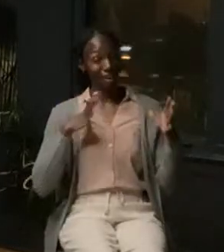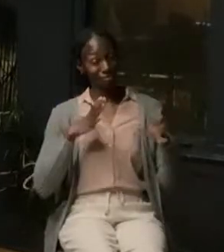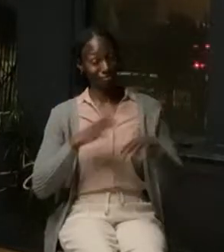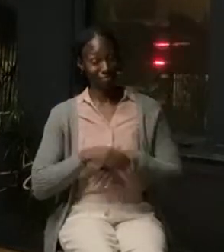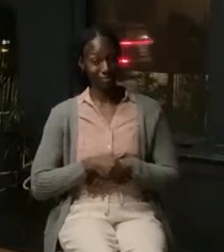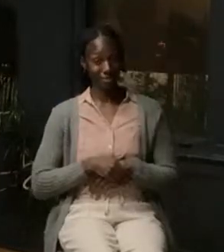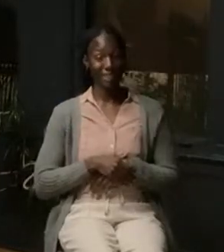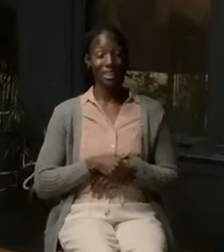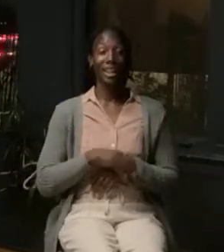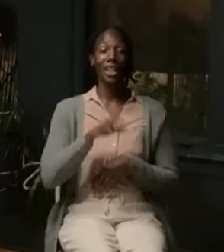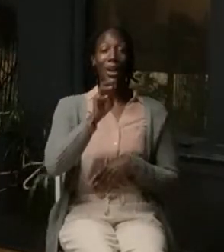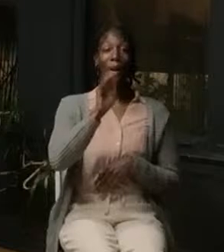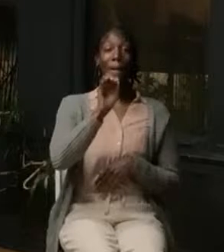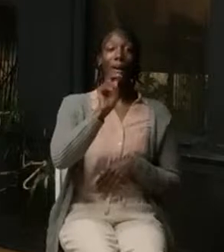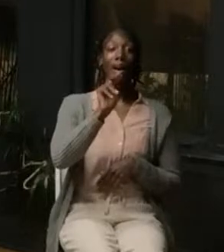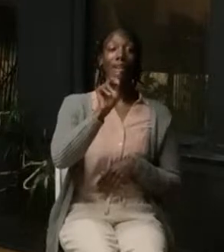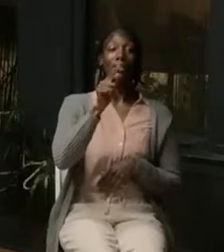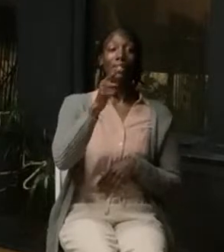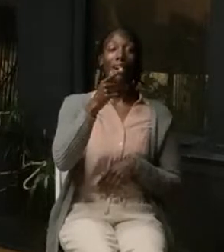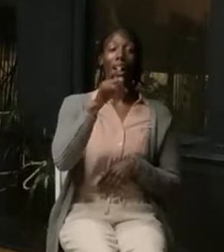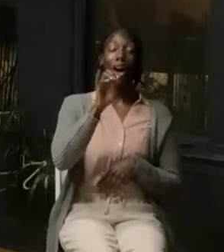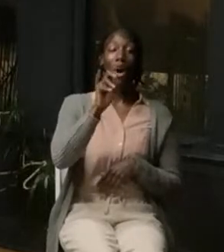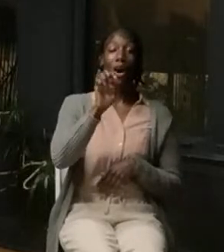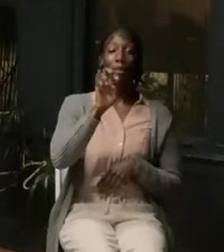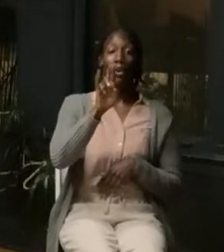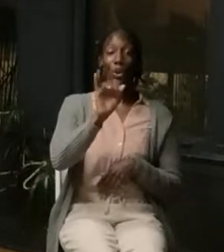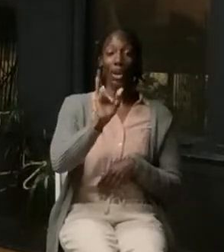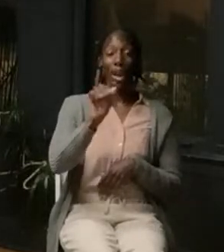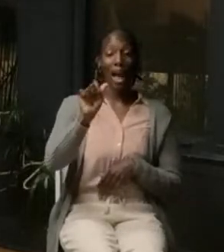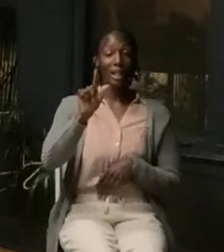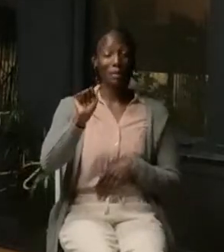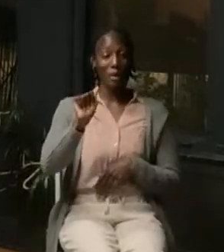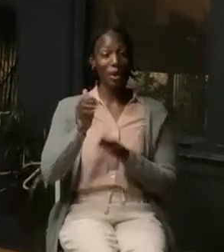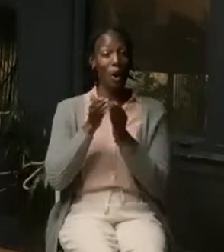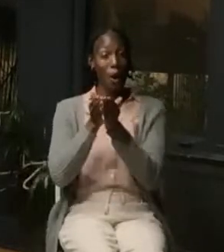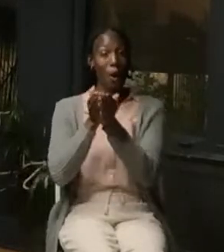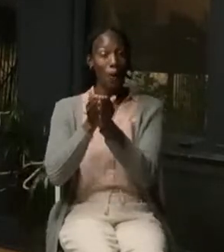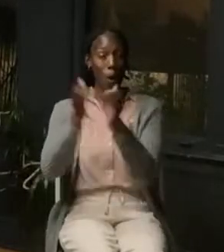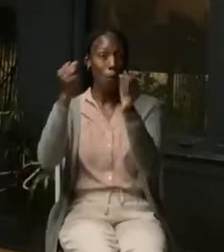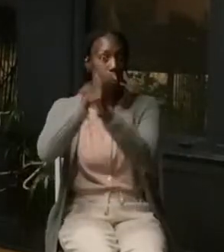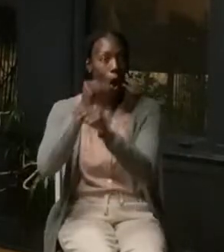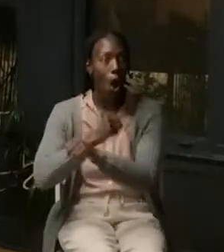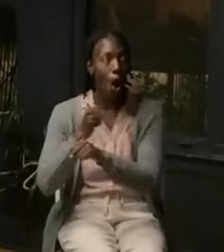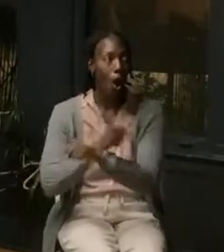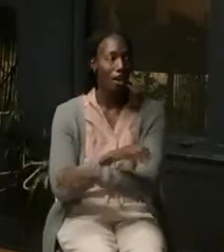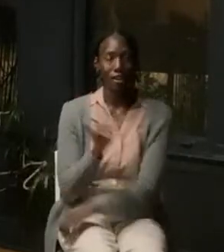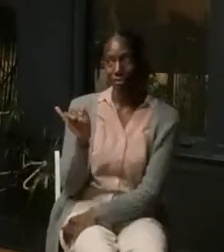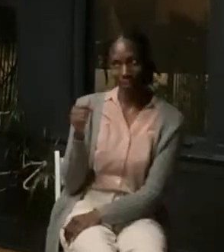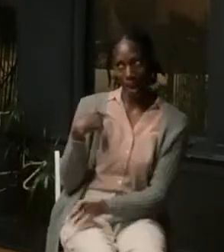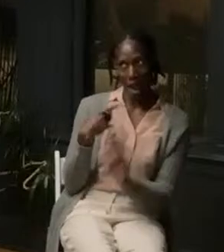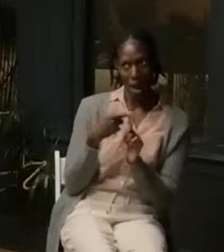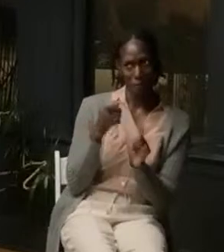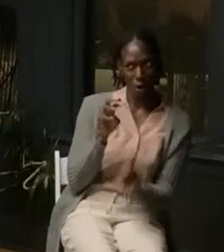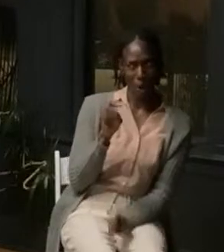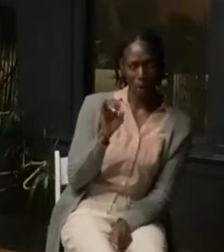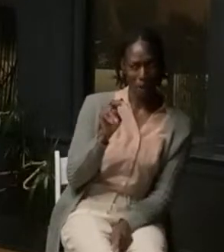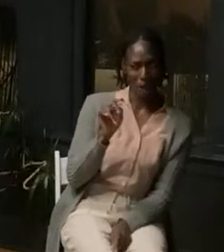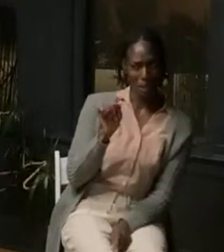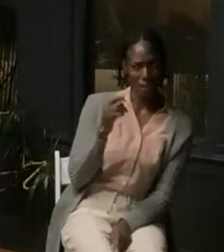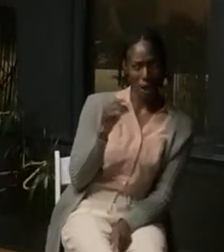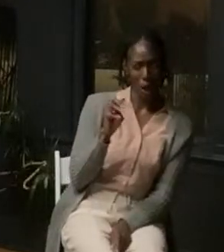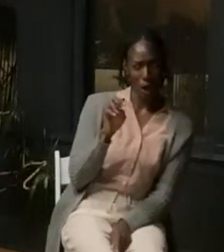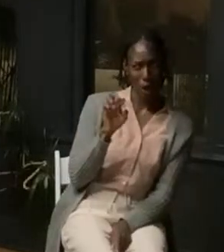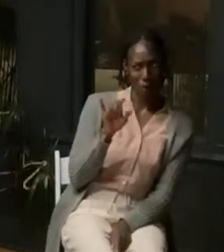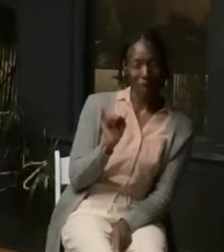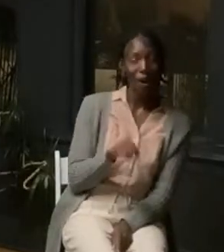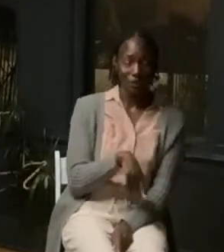Montgomery, Alabama boat brawl. I'm from Montgomery, So you know.